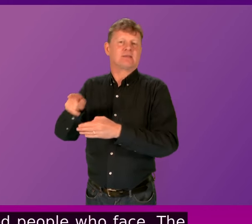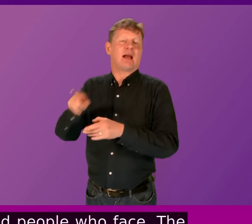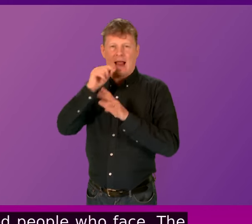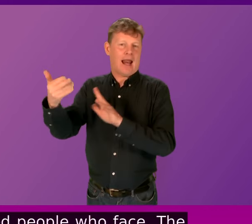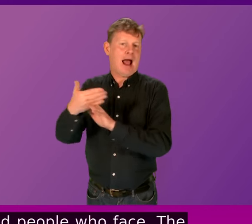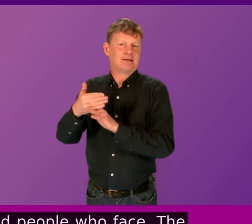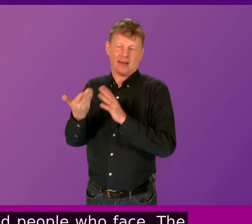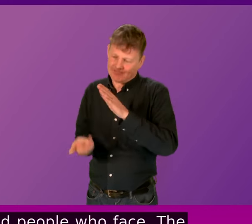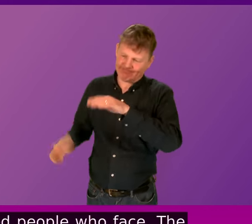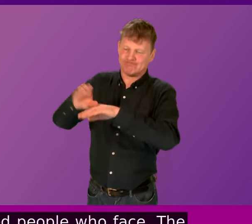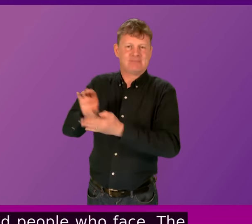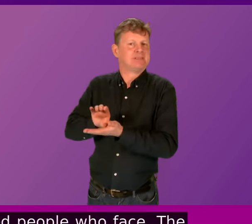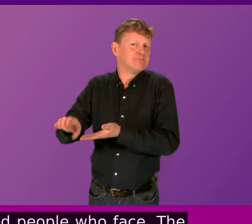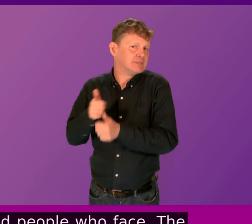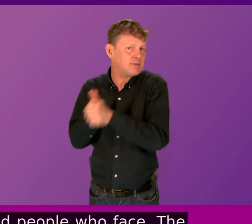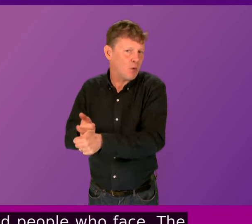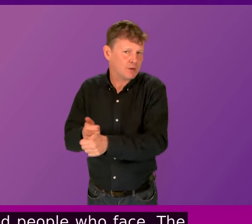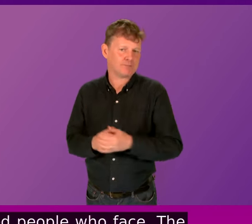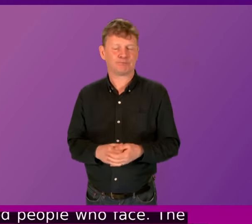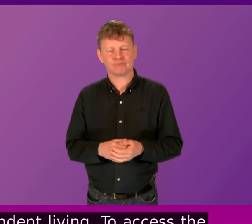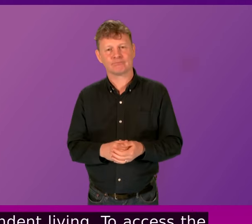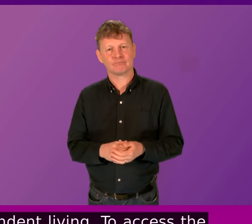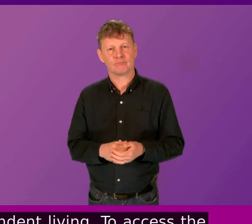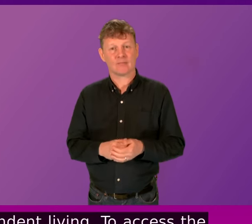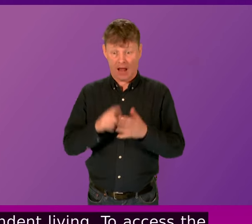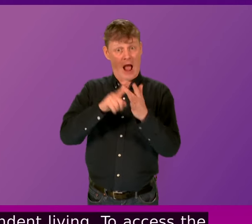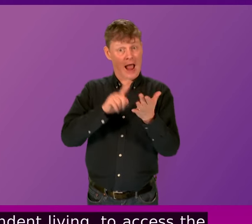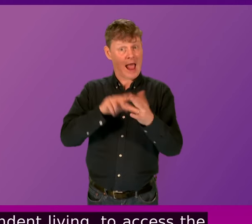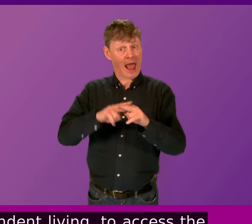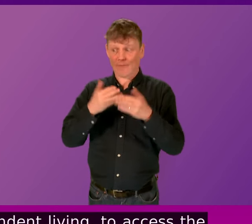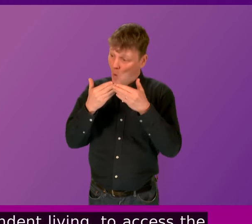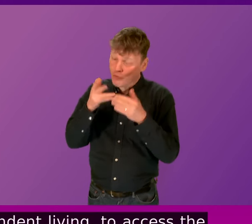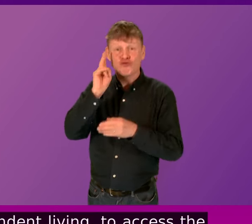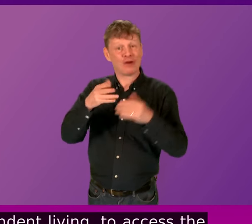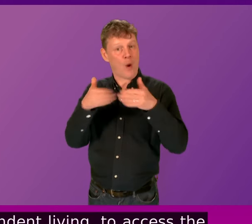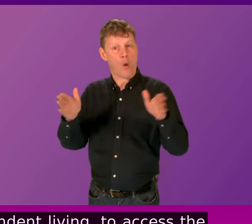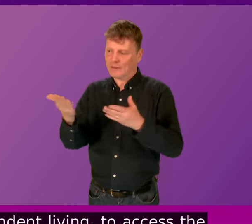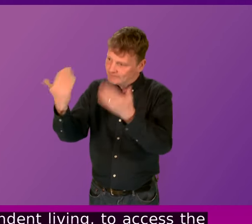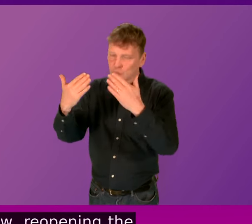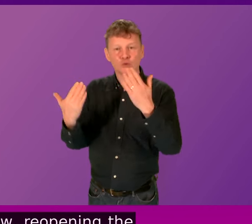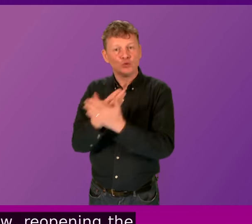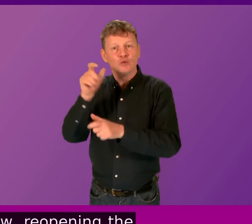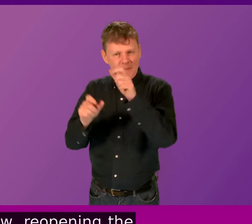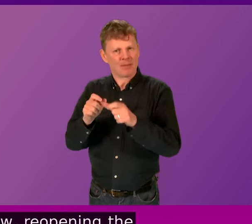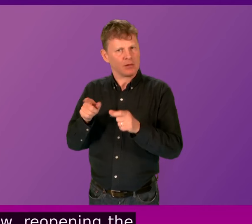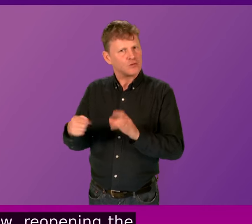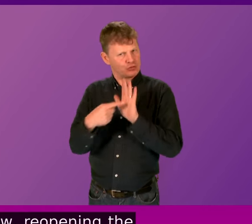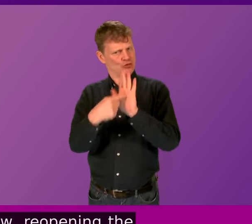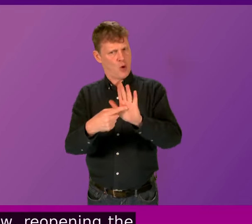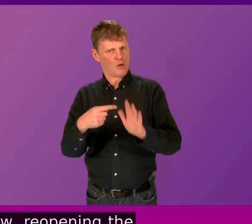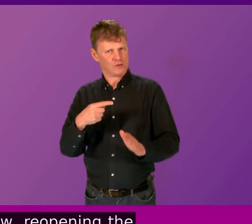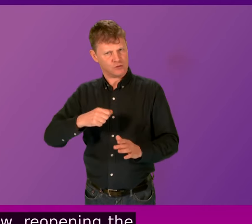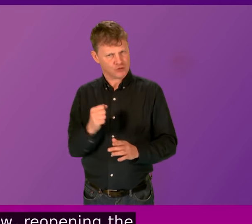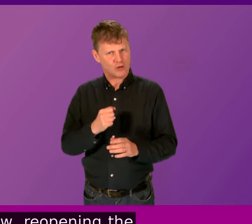the support that they need. Now, reopening the ILF to new entrants realises our commitment to